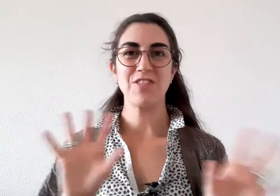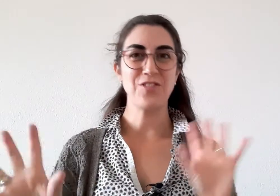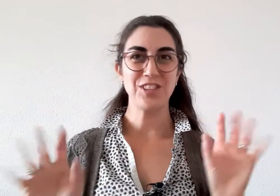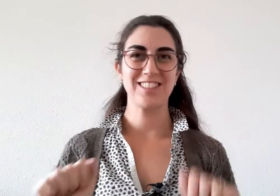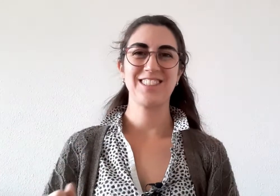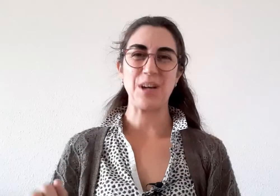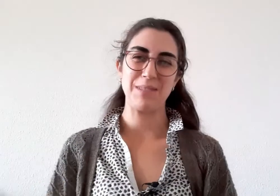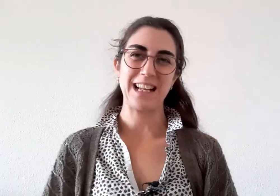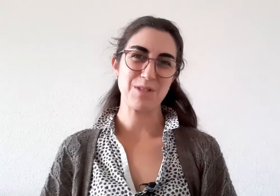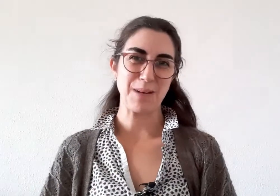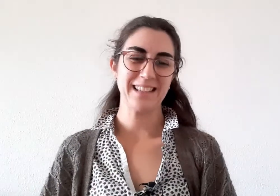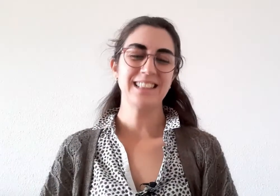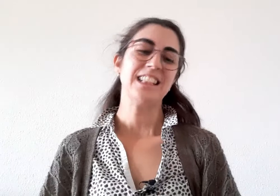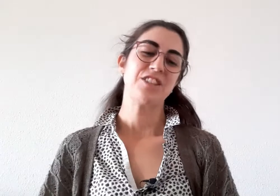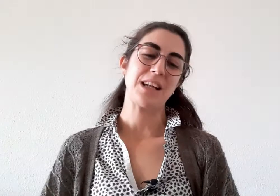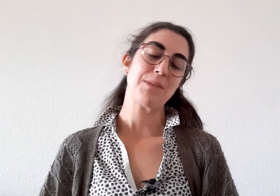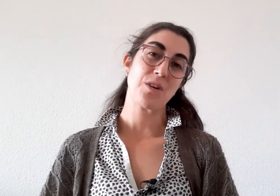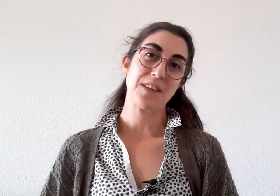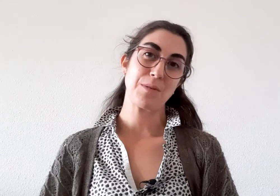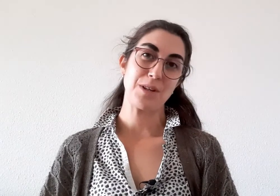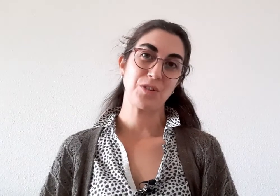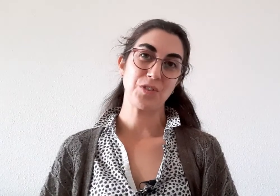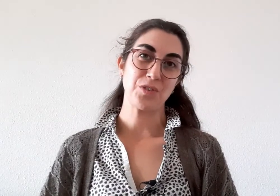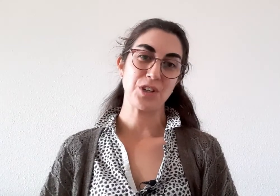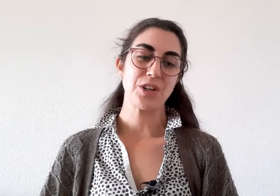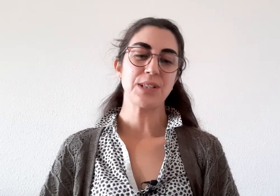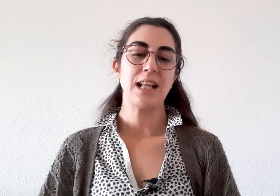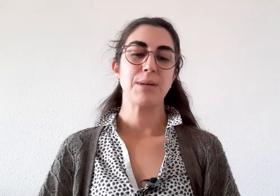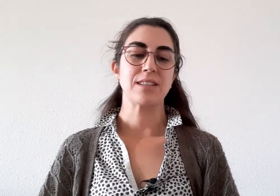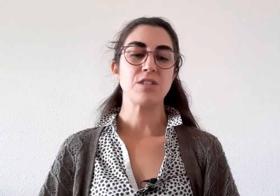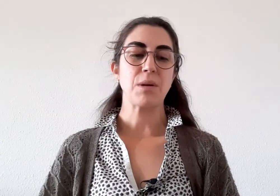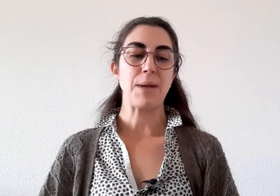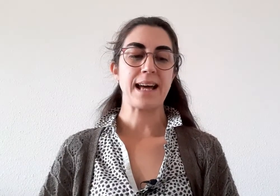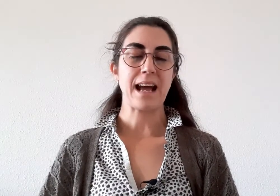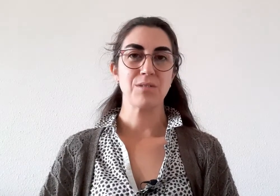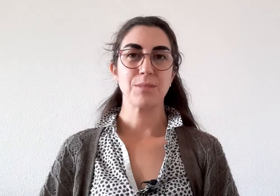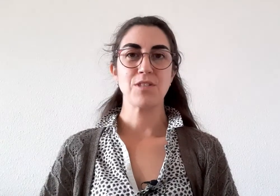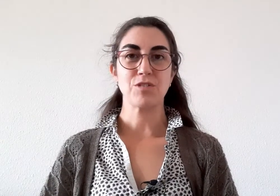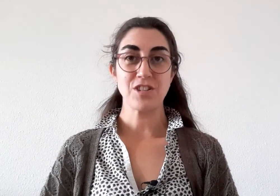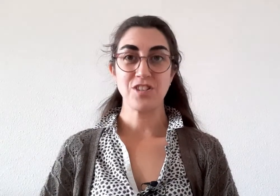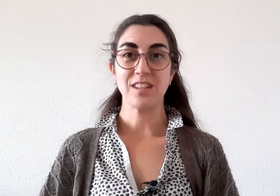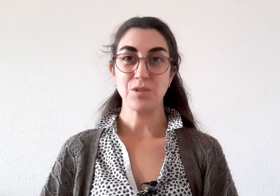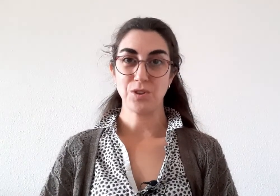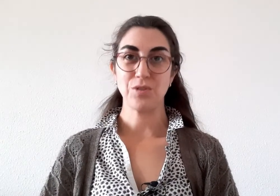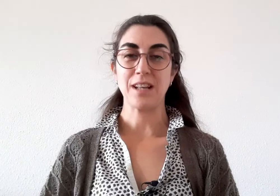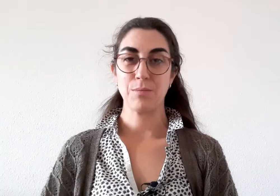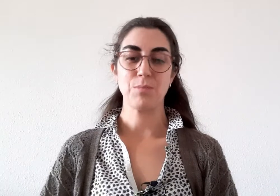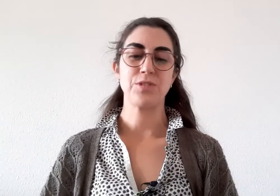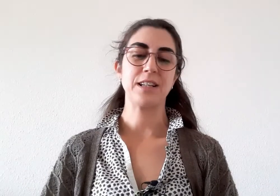first family language plan. So let me know if that would be useful for you, because then you can plan out some of the strategies that you'll use to help your multilingual